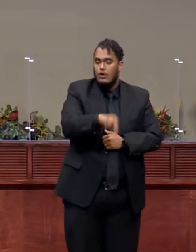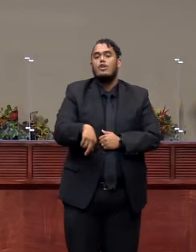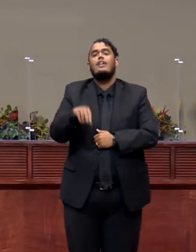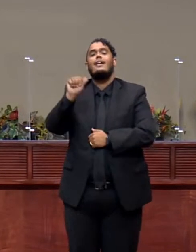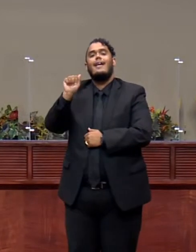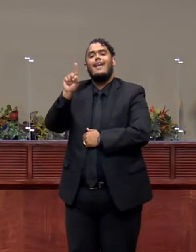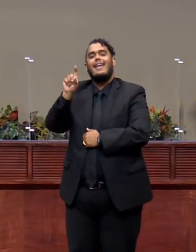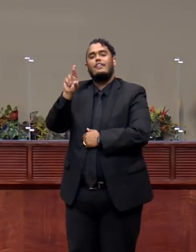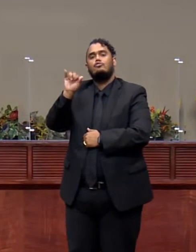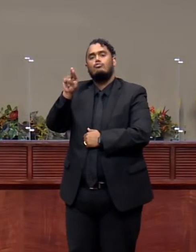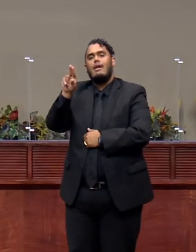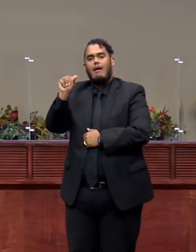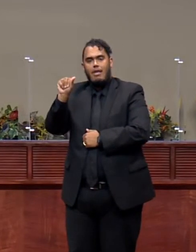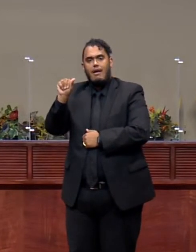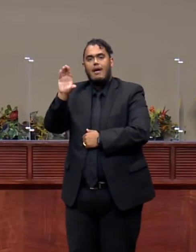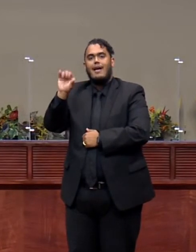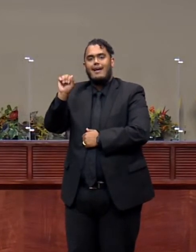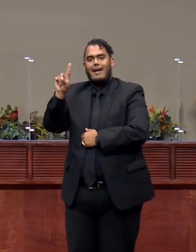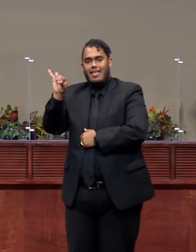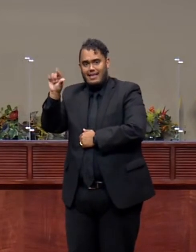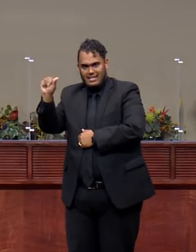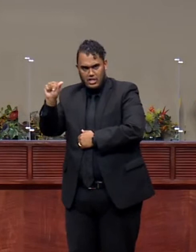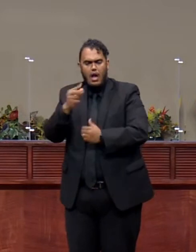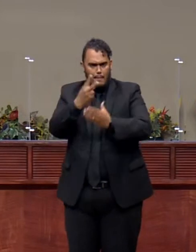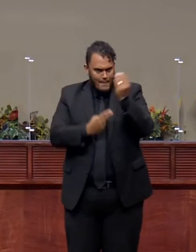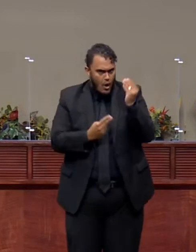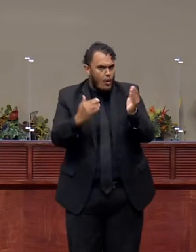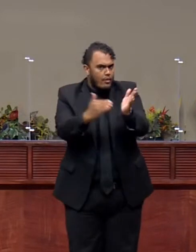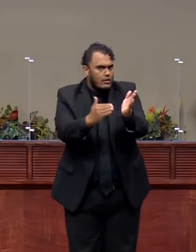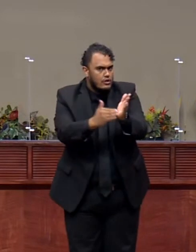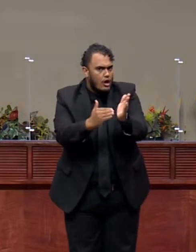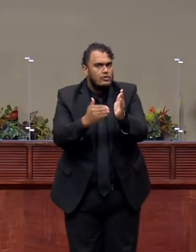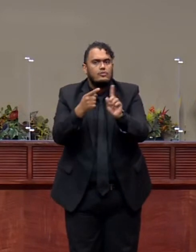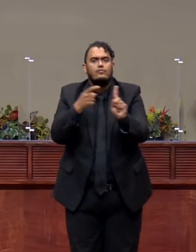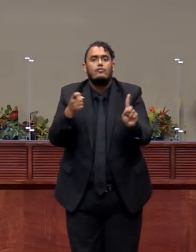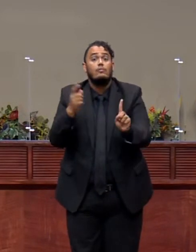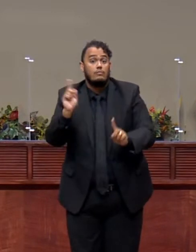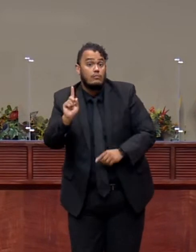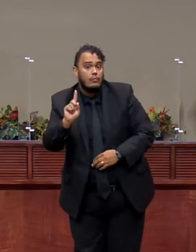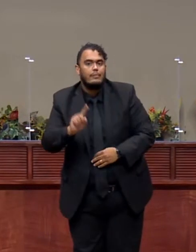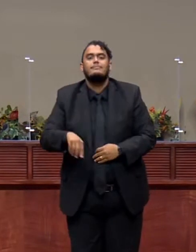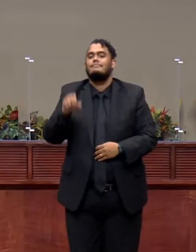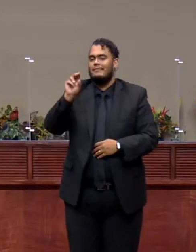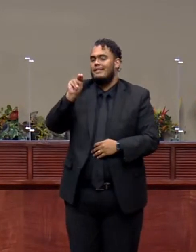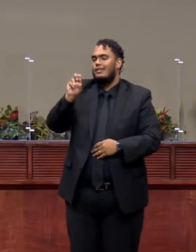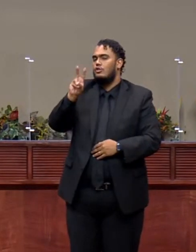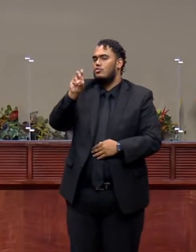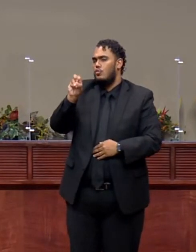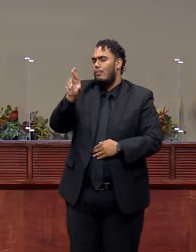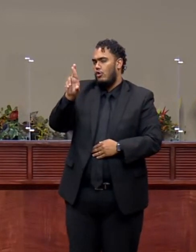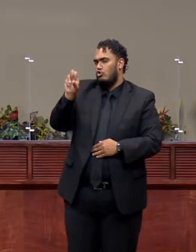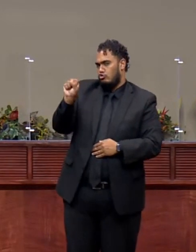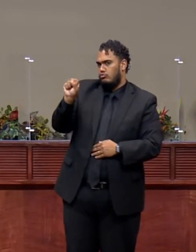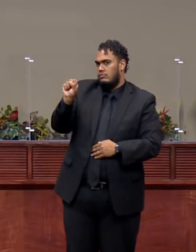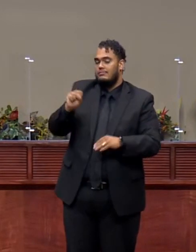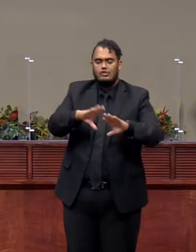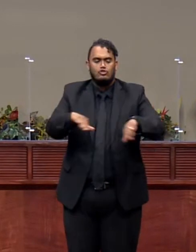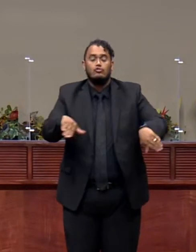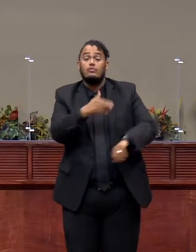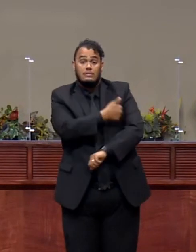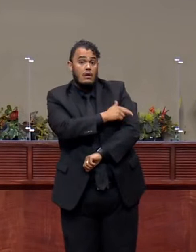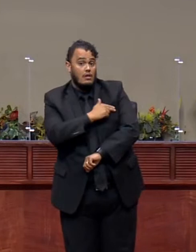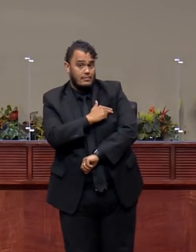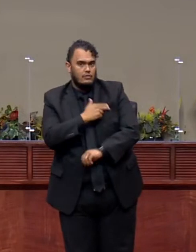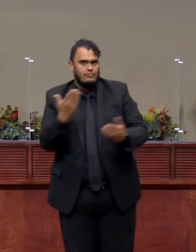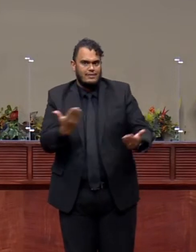Nemours Children's Health. Welcome to you and to your team who has joined us here today. After Dr. Pino, Drs. Alexander